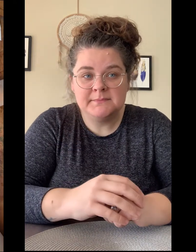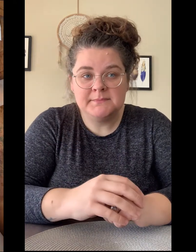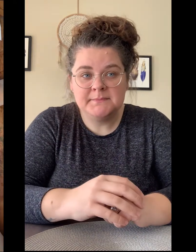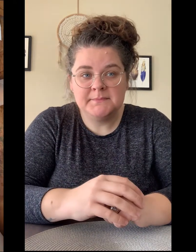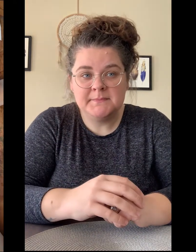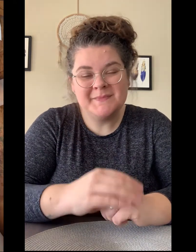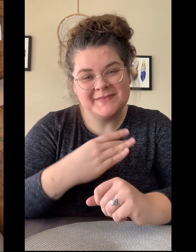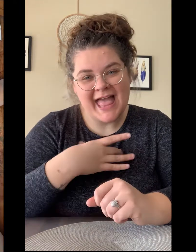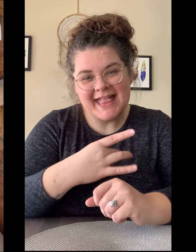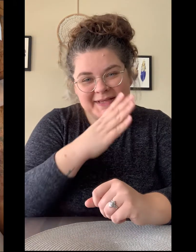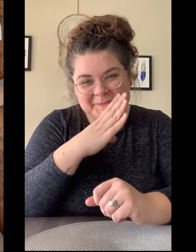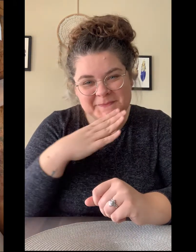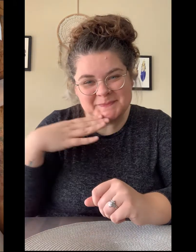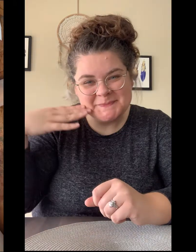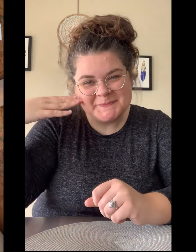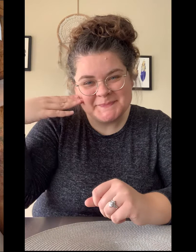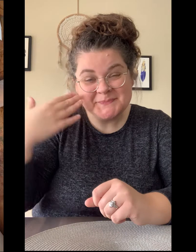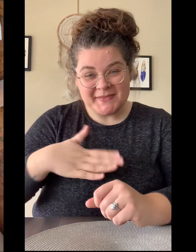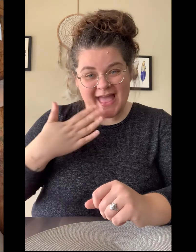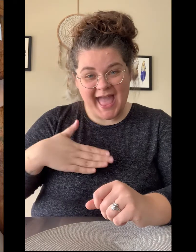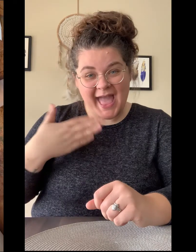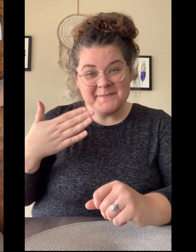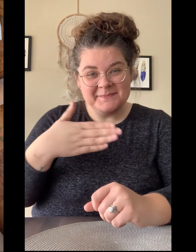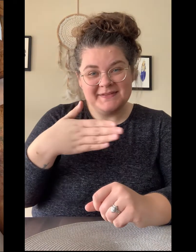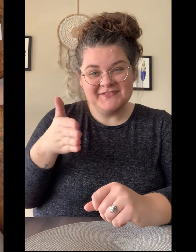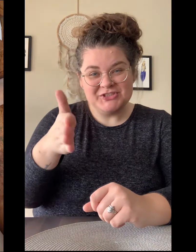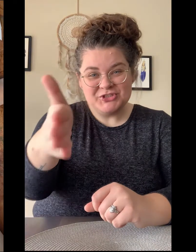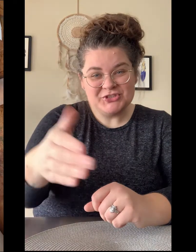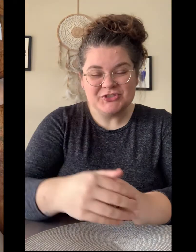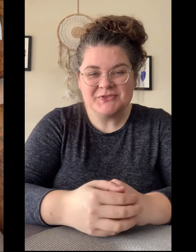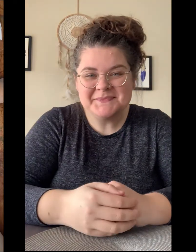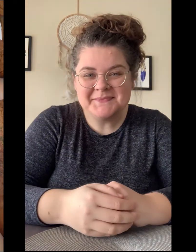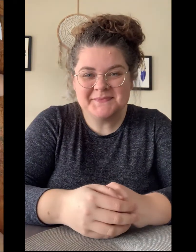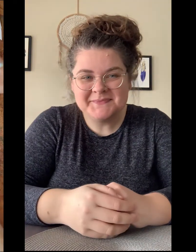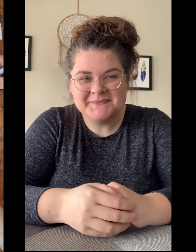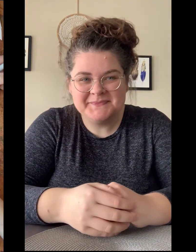I like to make him smiling. He's a happy fish.